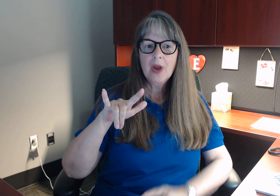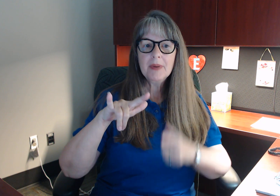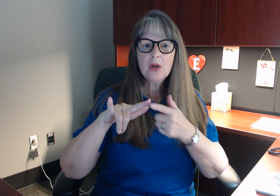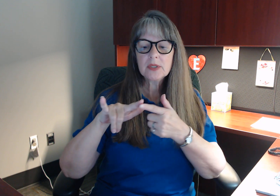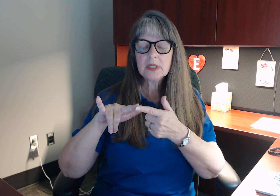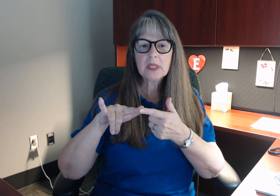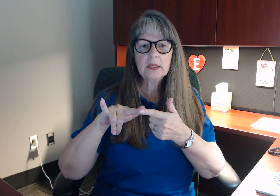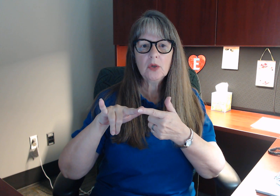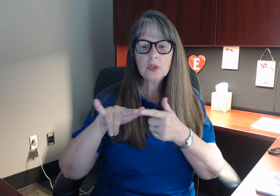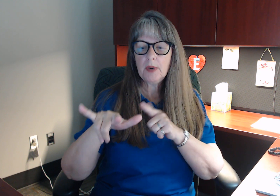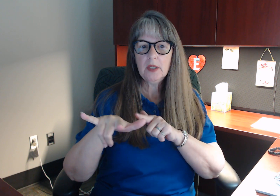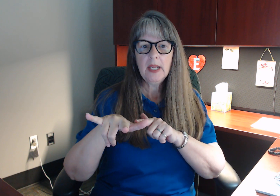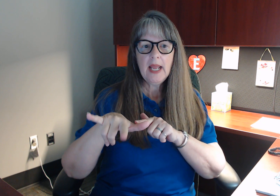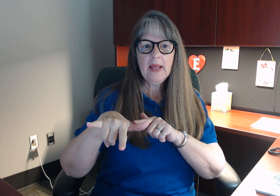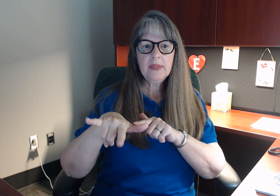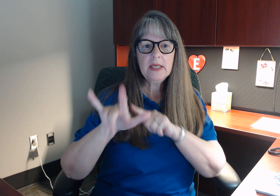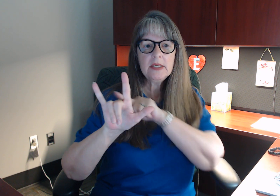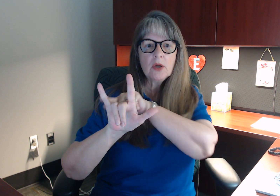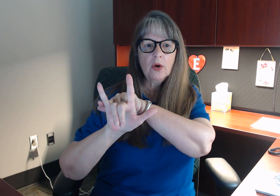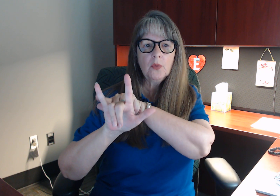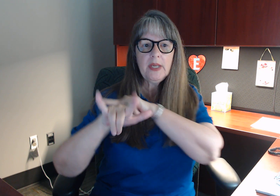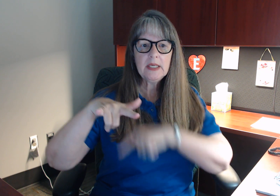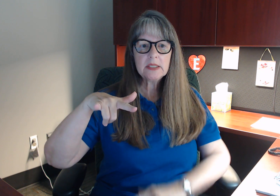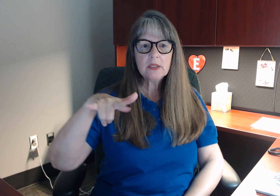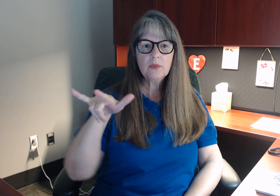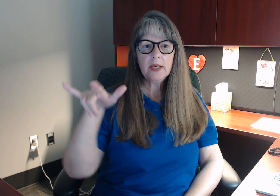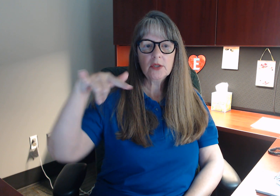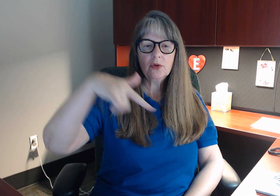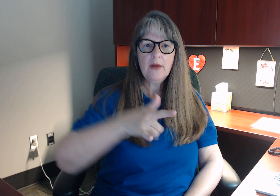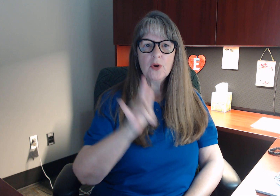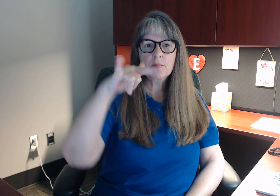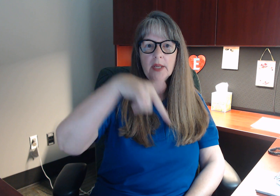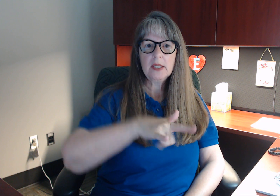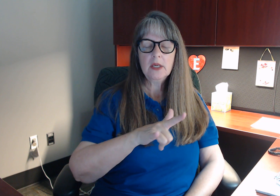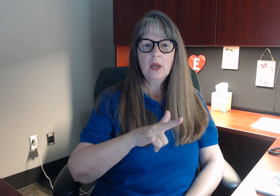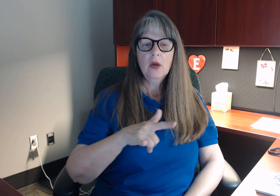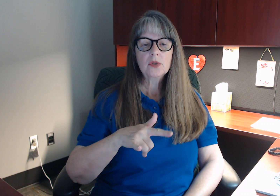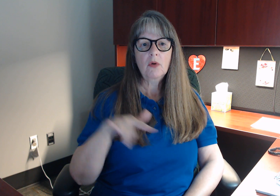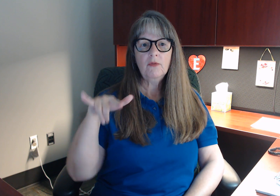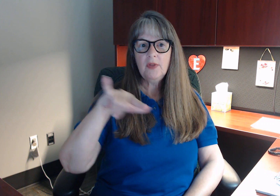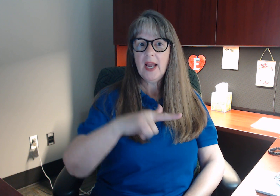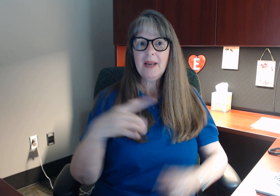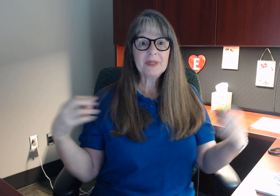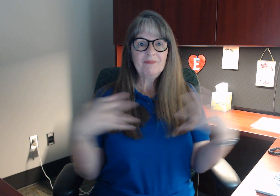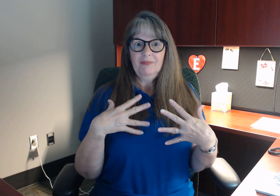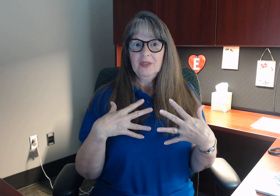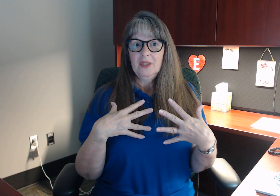but notice this is like the nose part, and these are the wings, right? So you have your airplane. So flying,